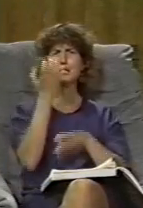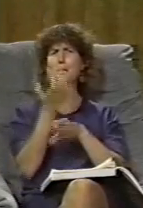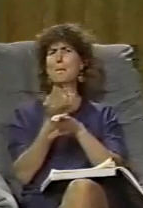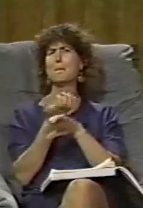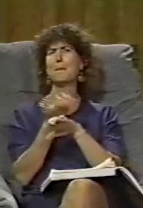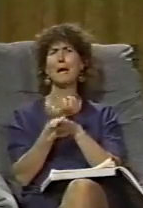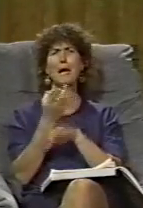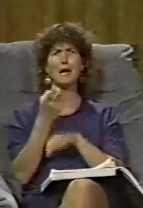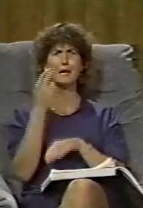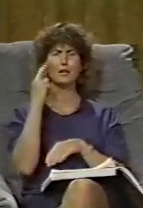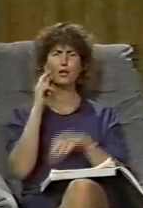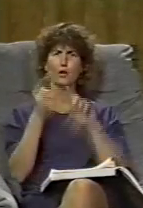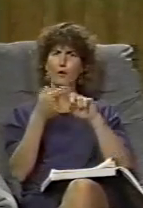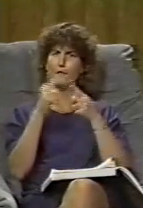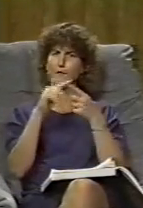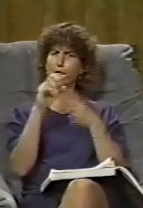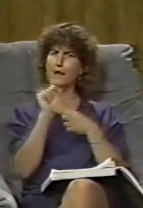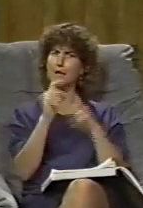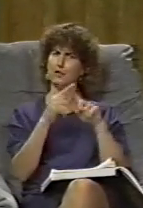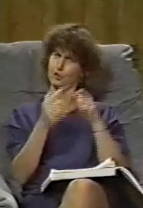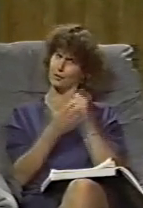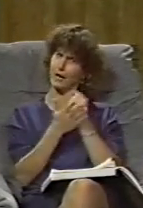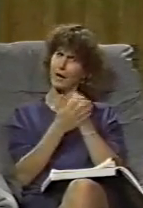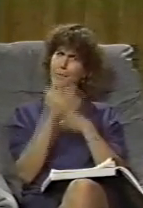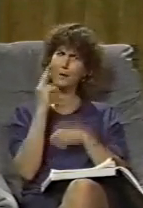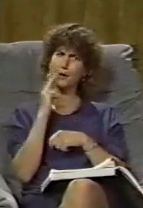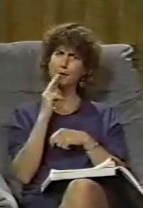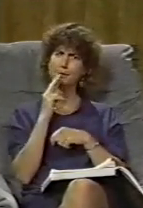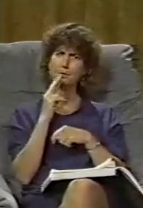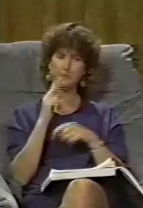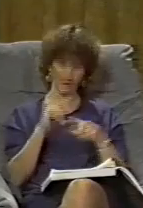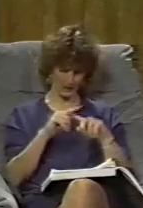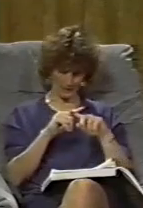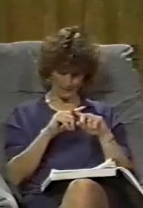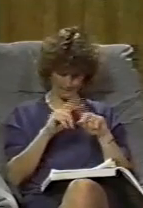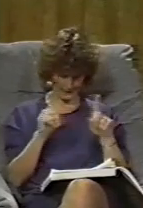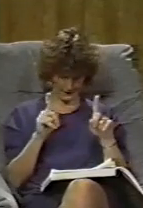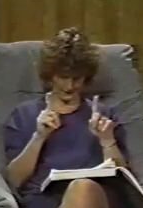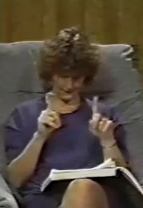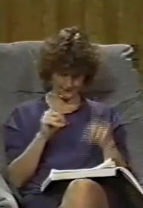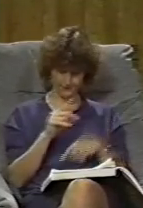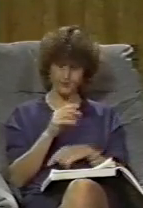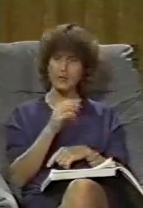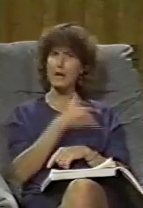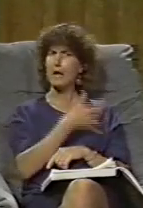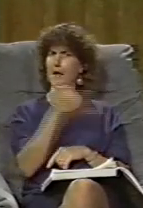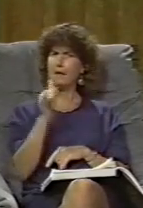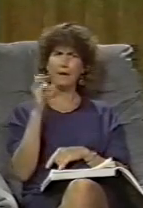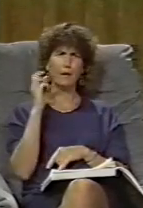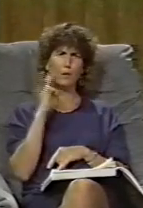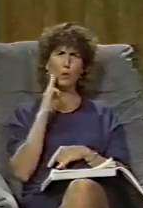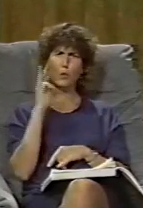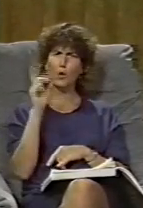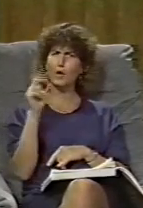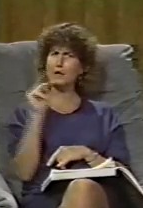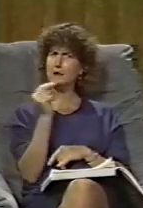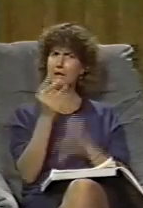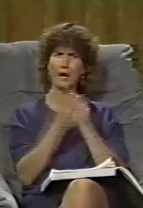She begged her friends to help her, but they wouldn't